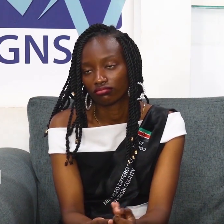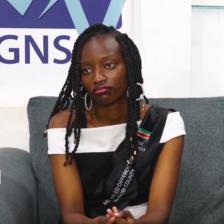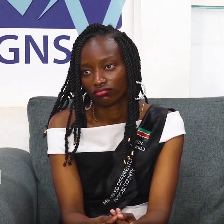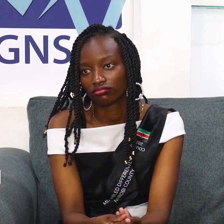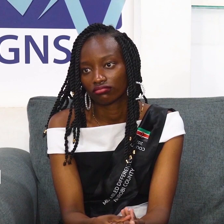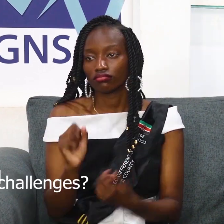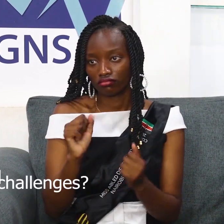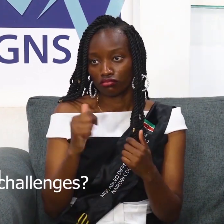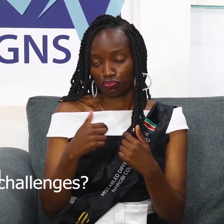quite low.